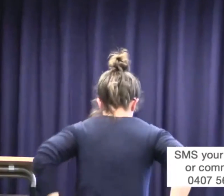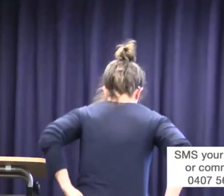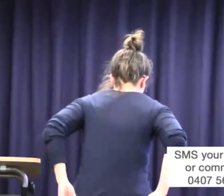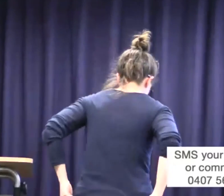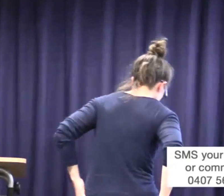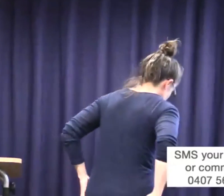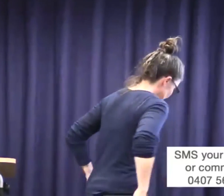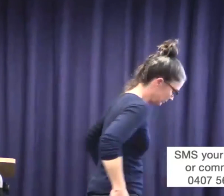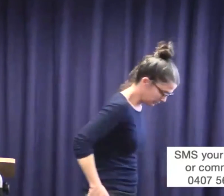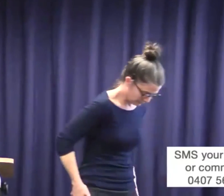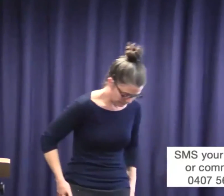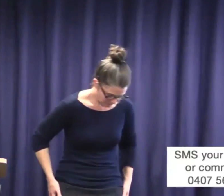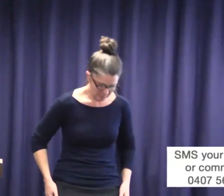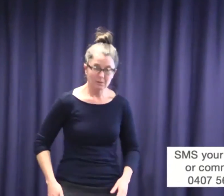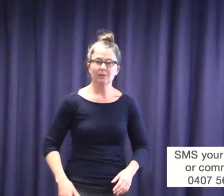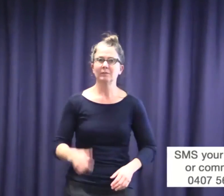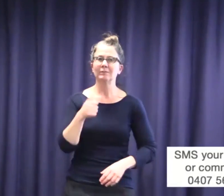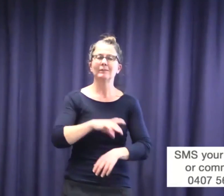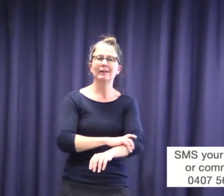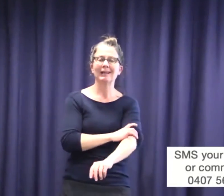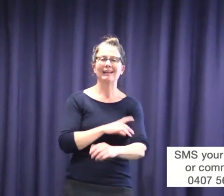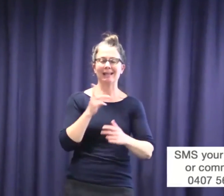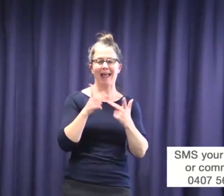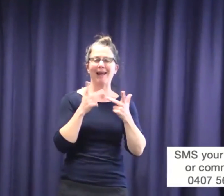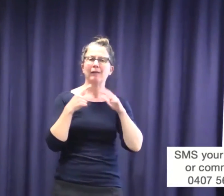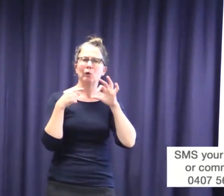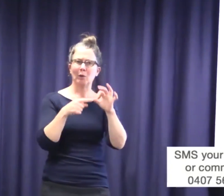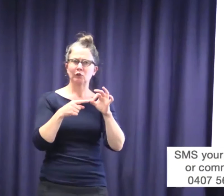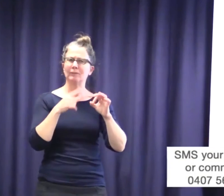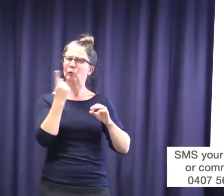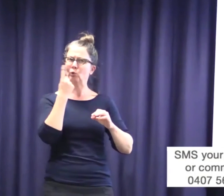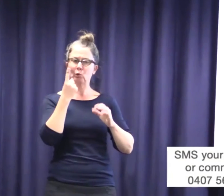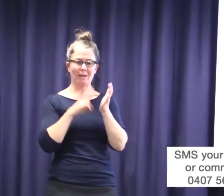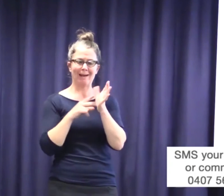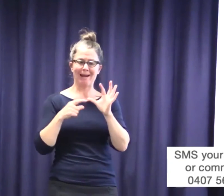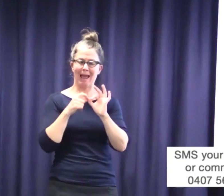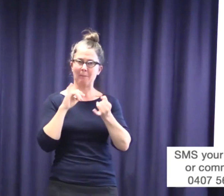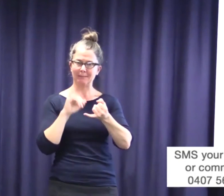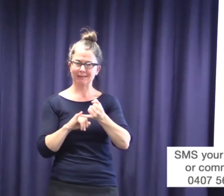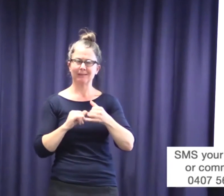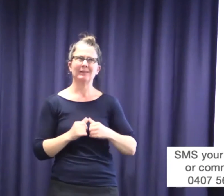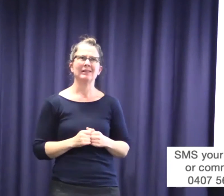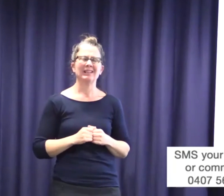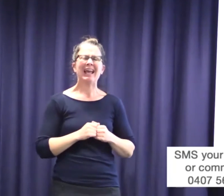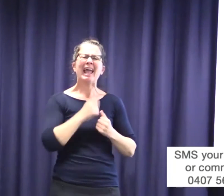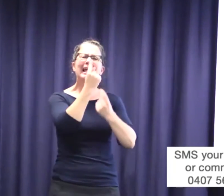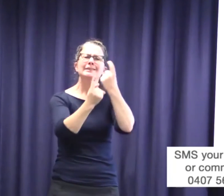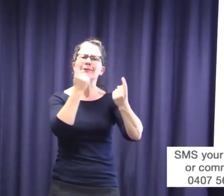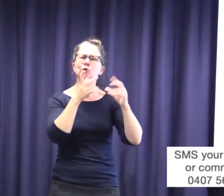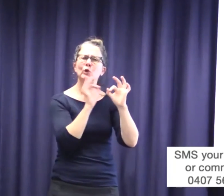Another question for NABS. In communication with individual